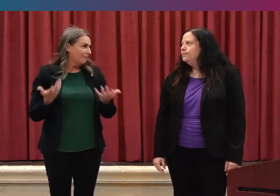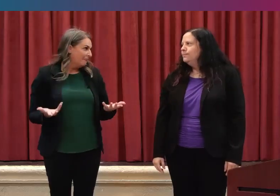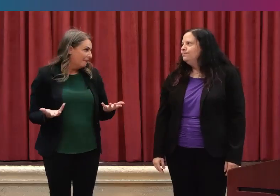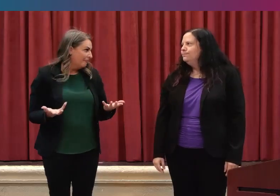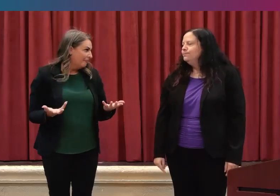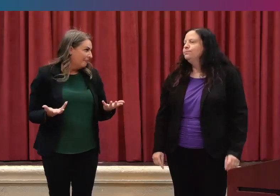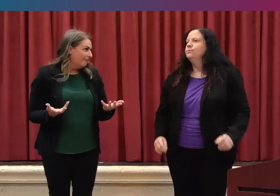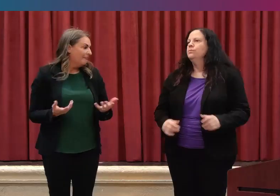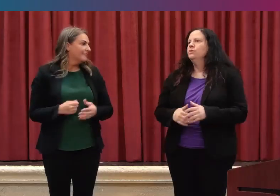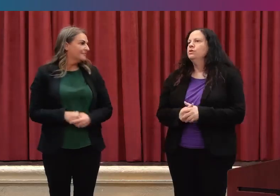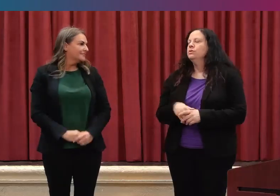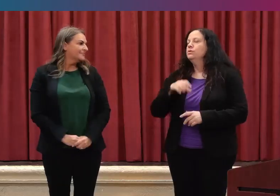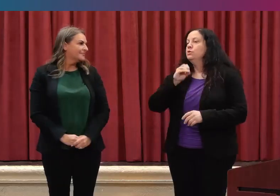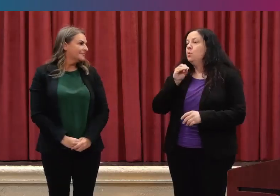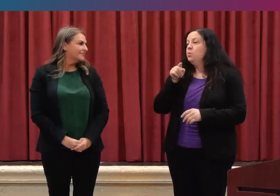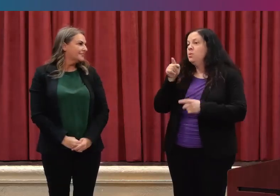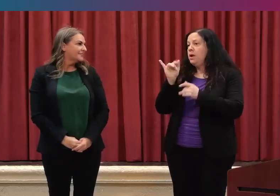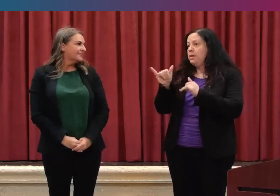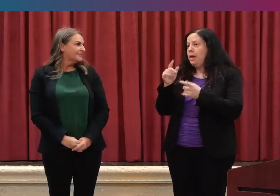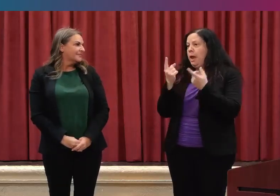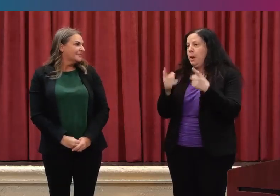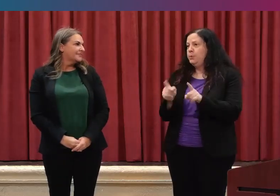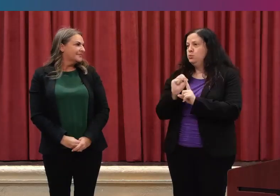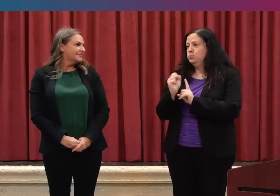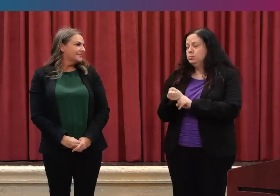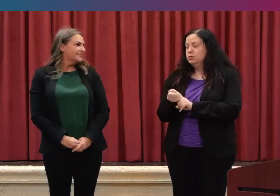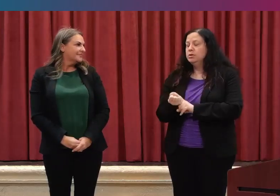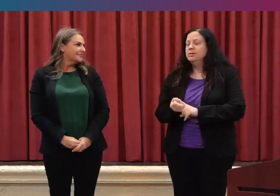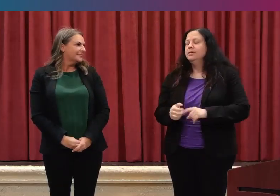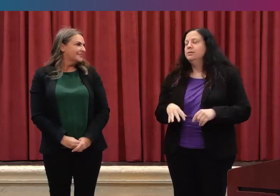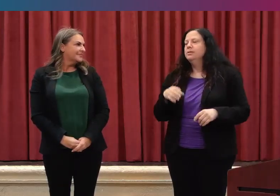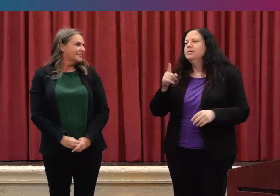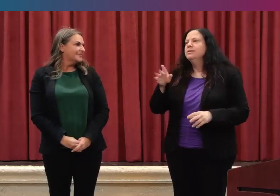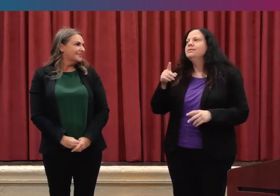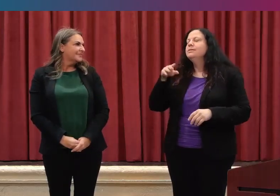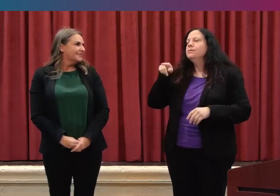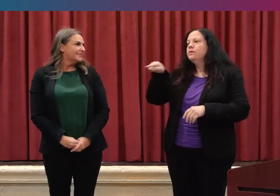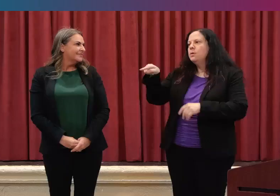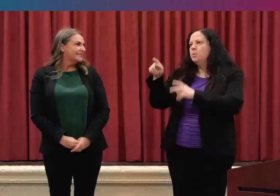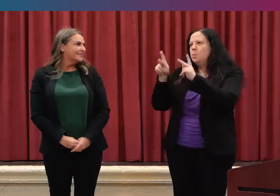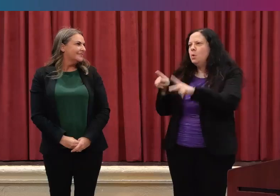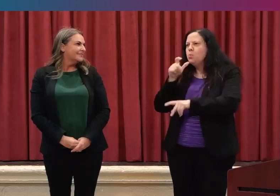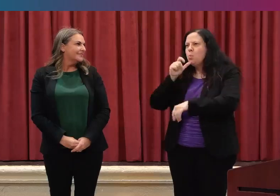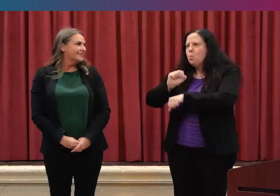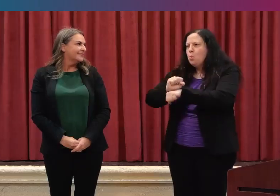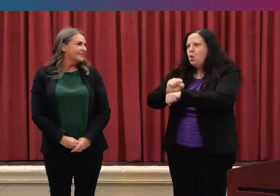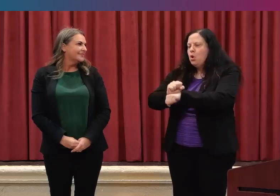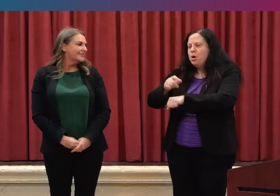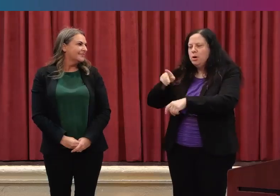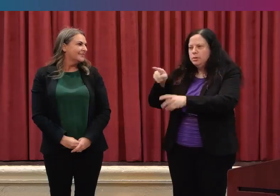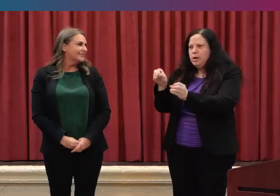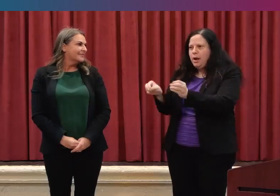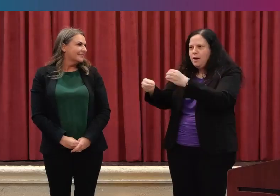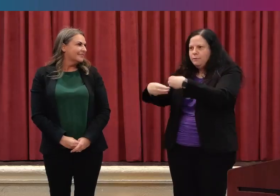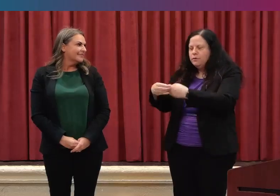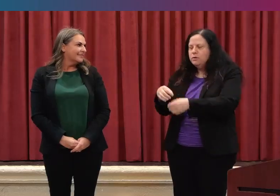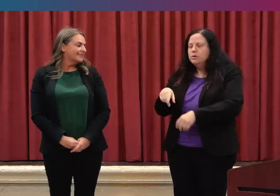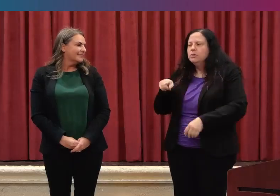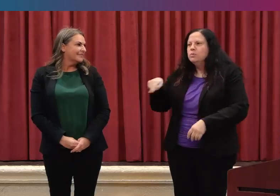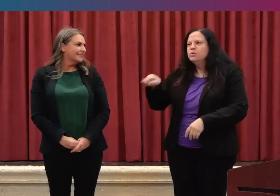So what can we do in those situations? So if that happens in your situation, that person,